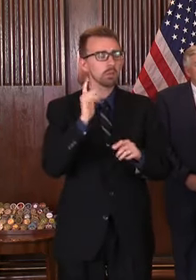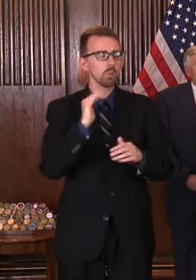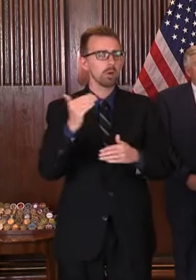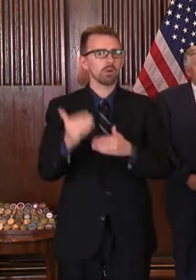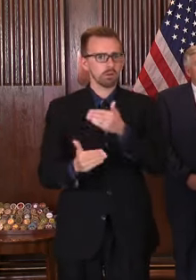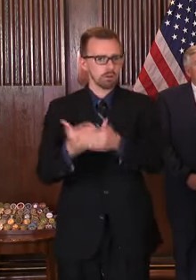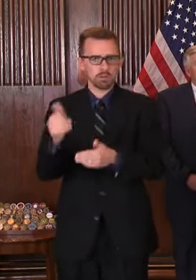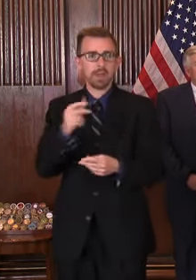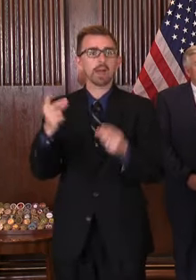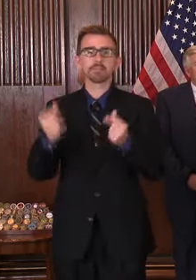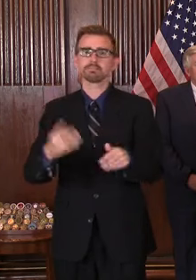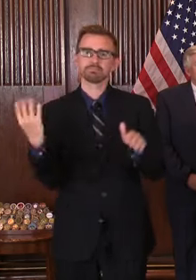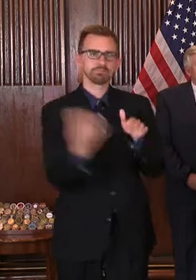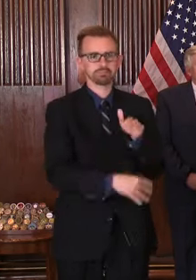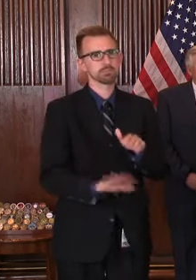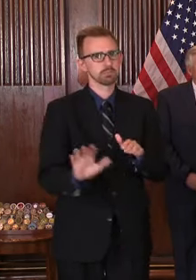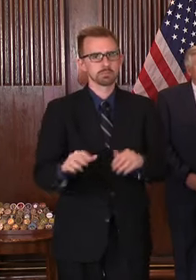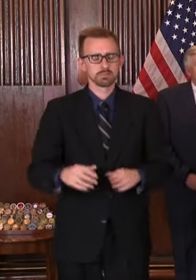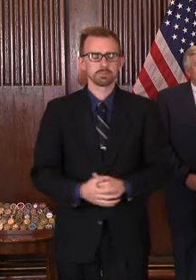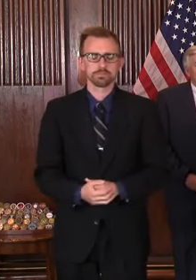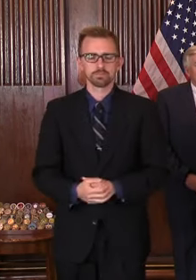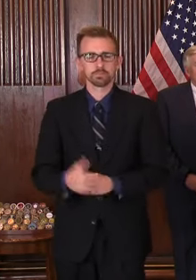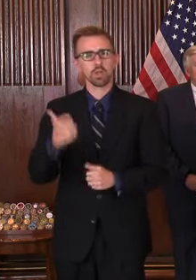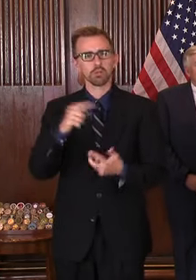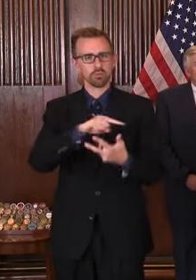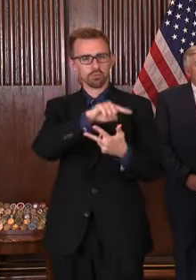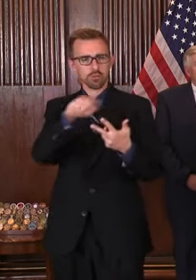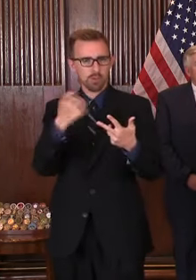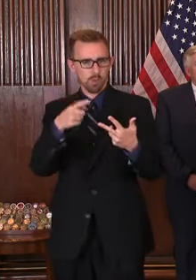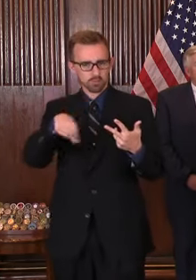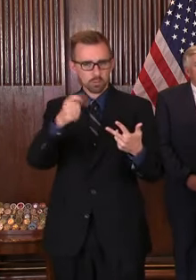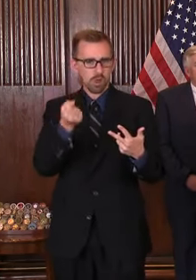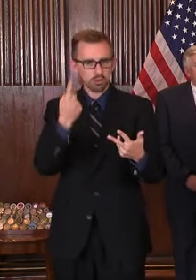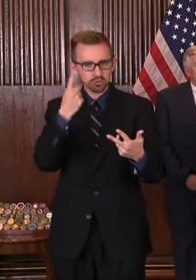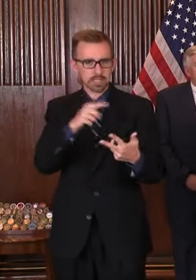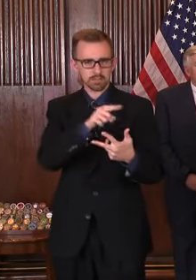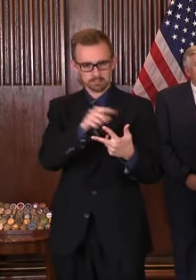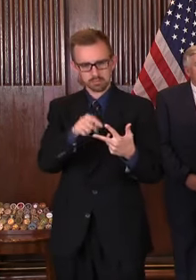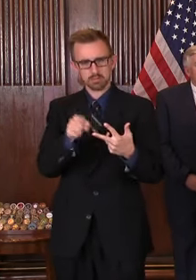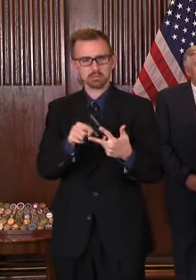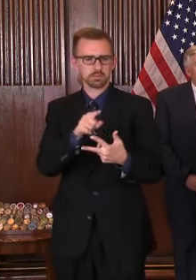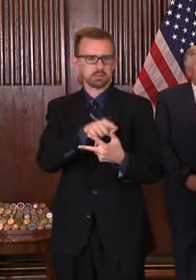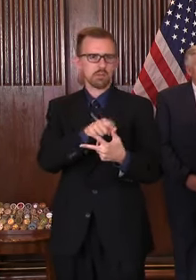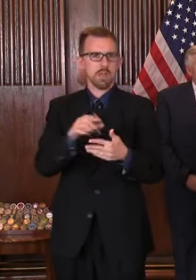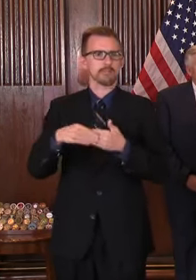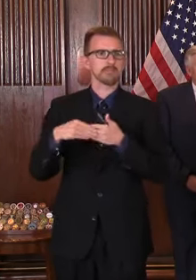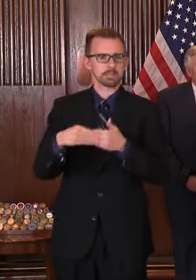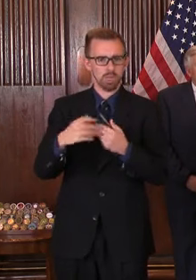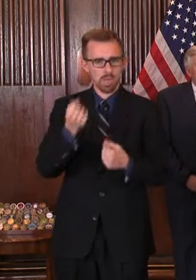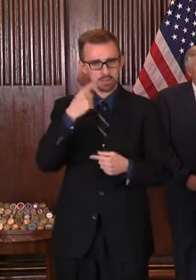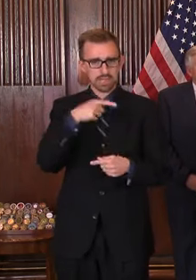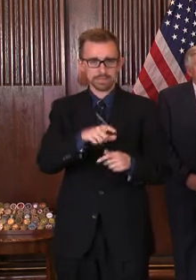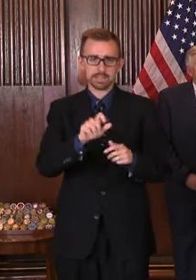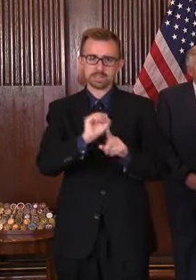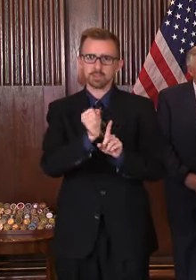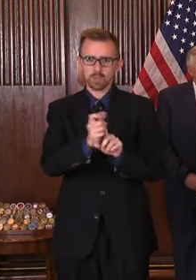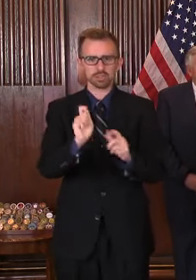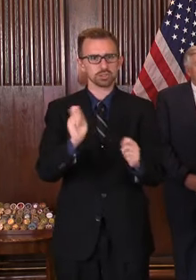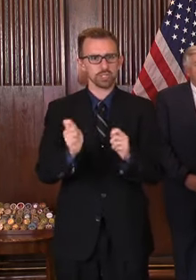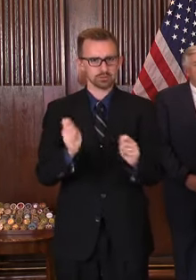basis. Then there's three other things that I want people to understand. I want people to be flexible and understand this is a dynamic process.